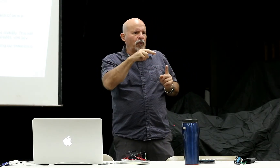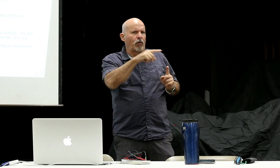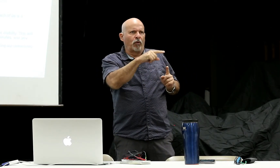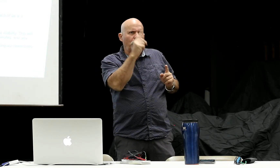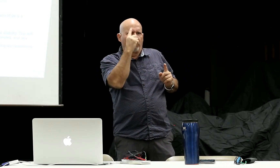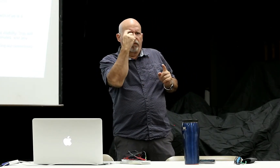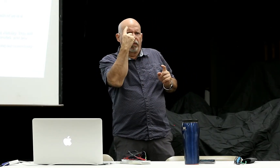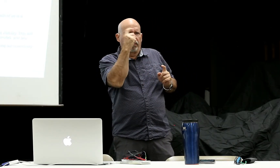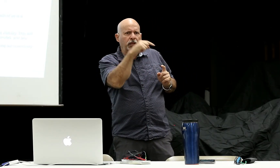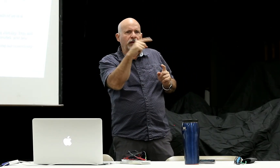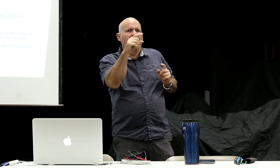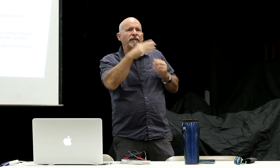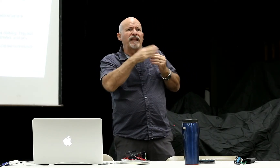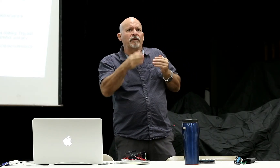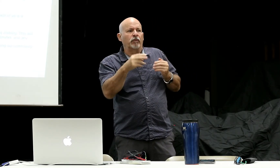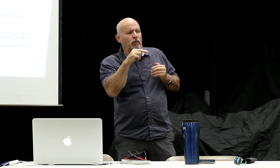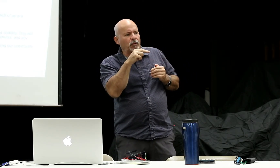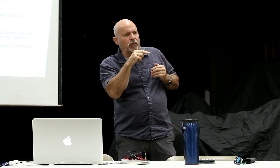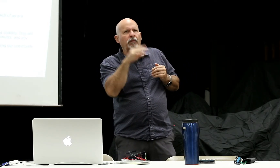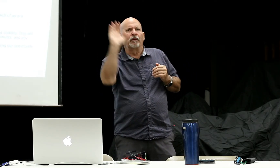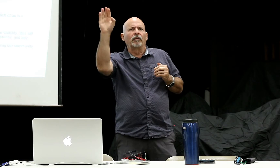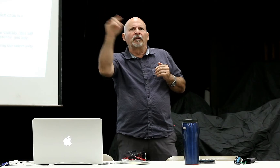example, last year,